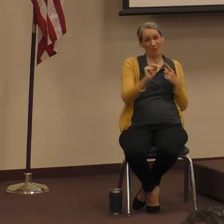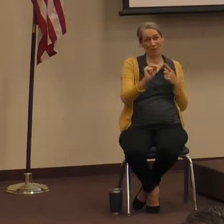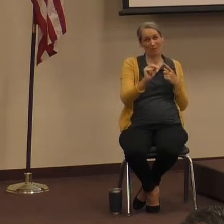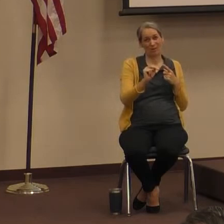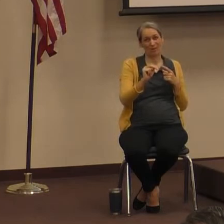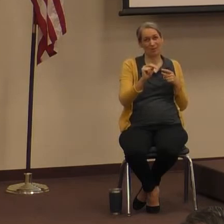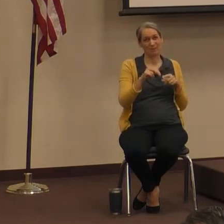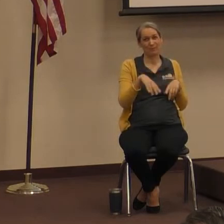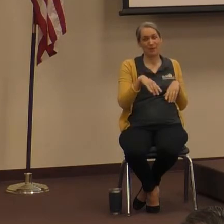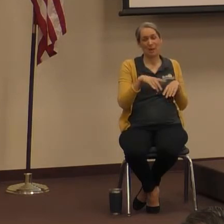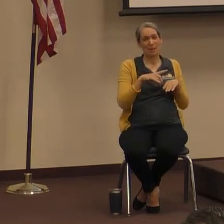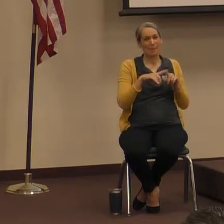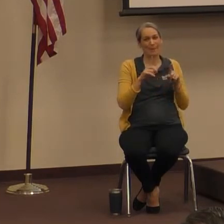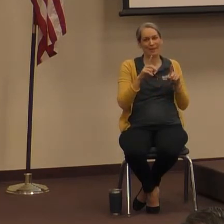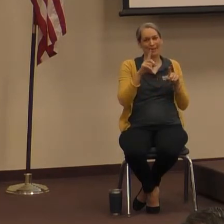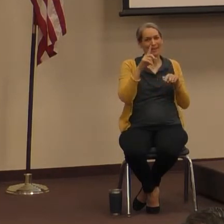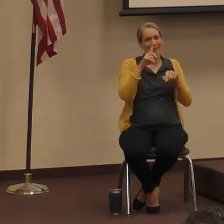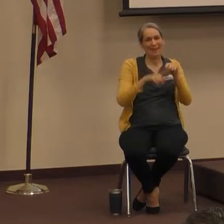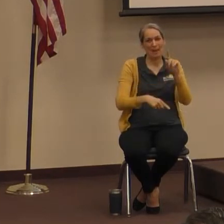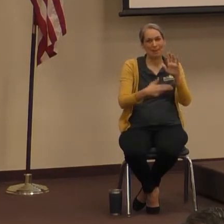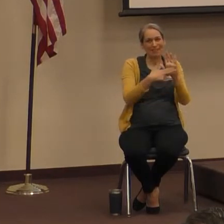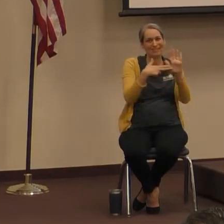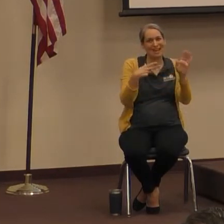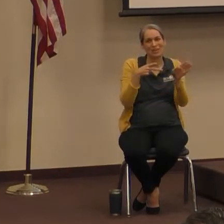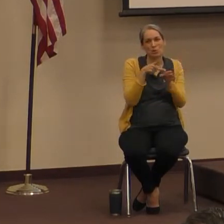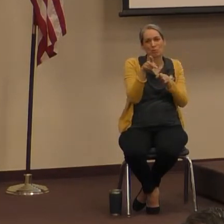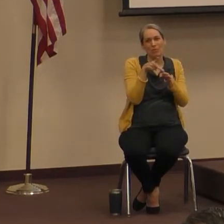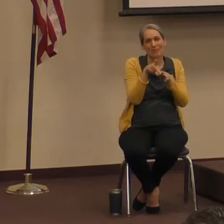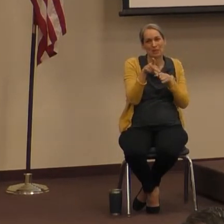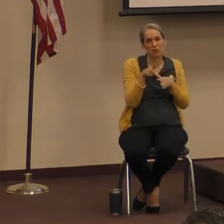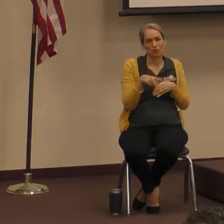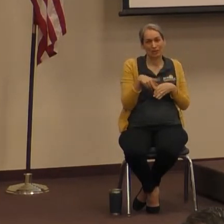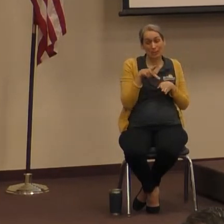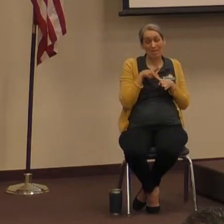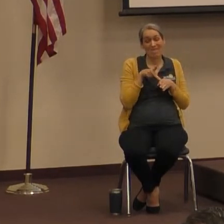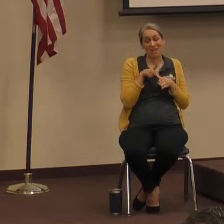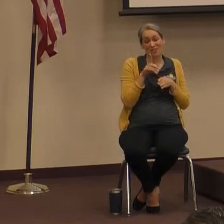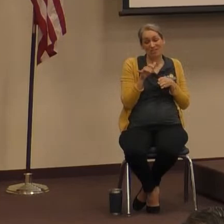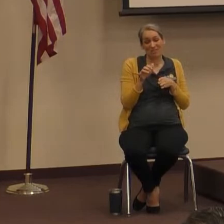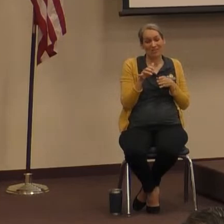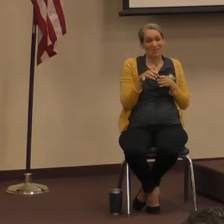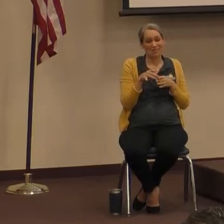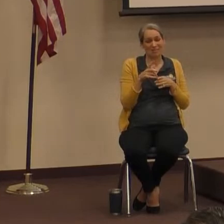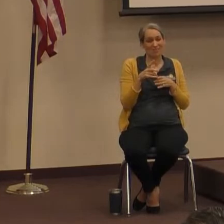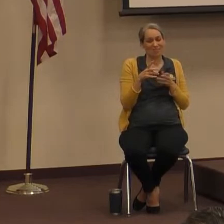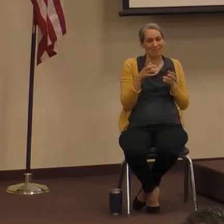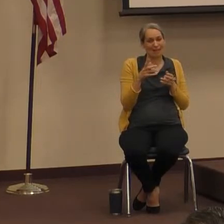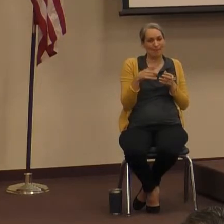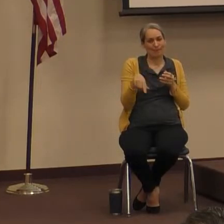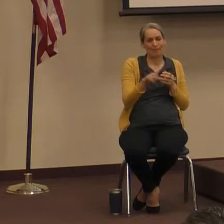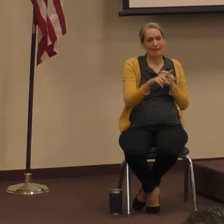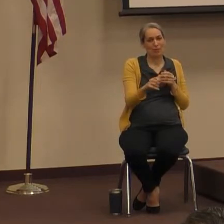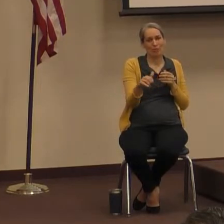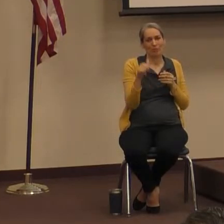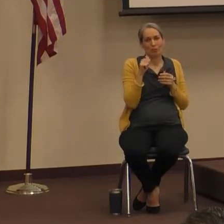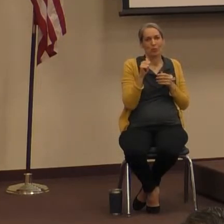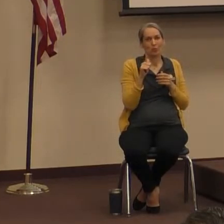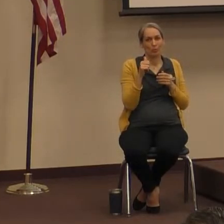borderline personality and everything that we diagnose in our field, they refuse to acknowledge porn